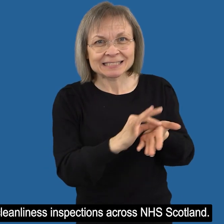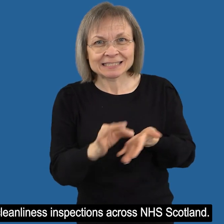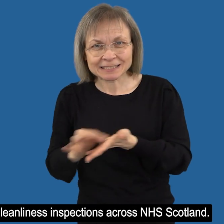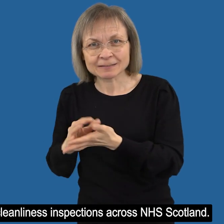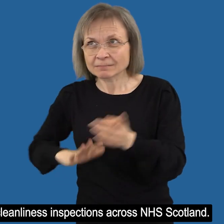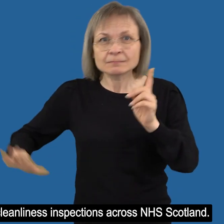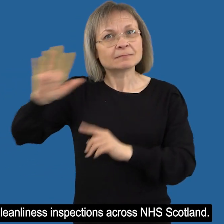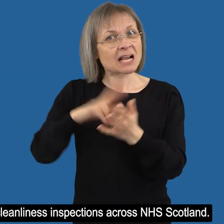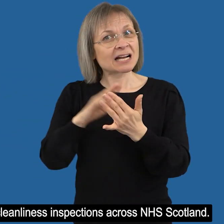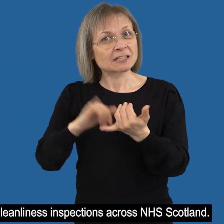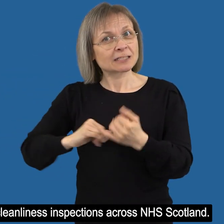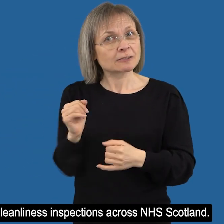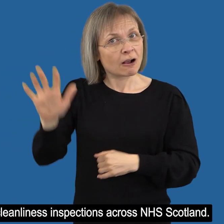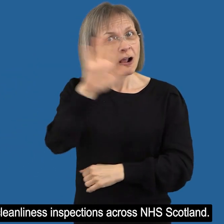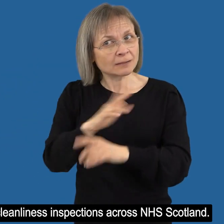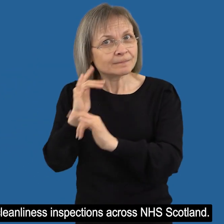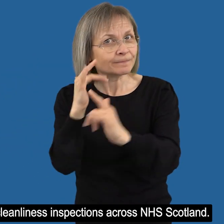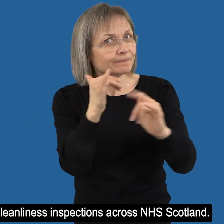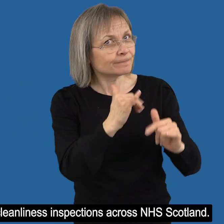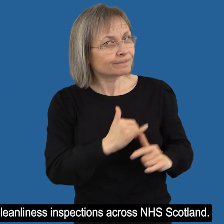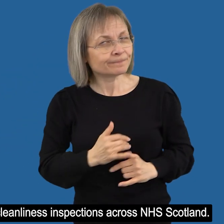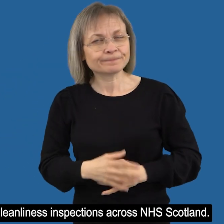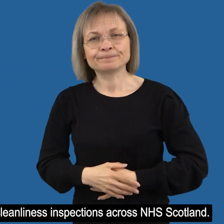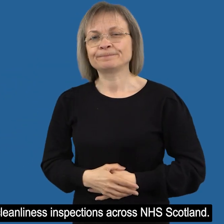cleanliness inspections across NHS Scotland.